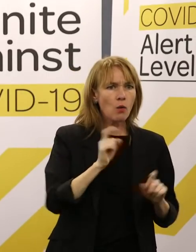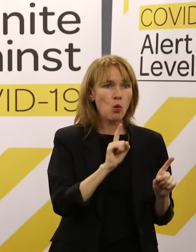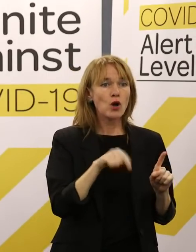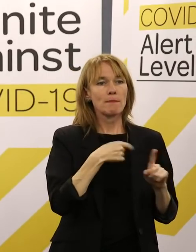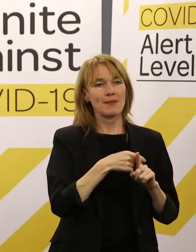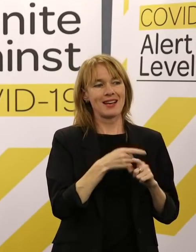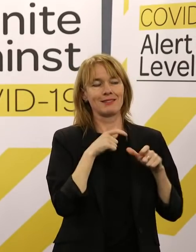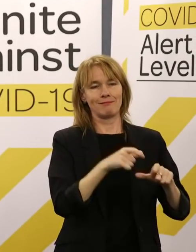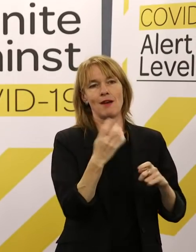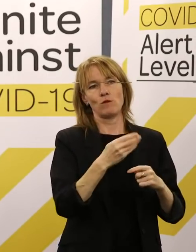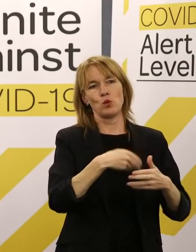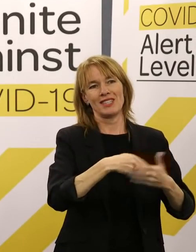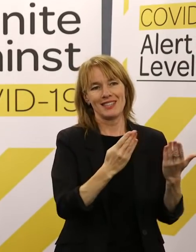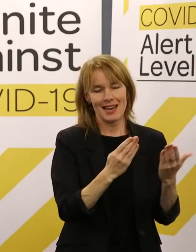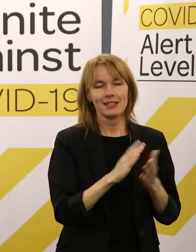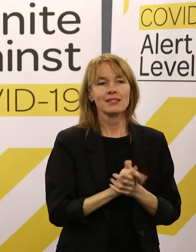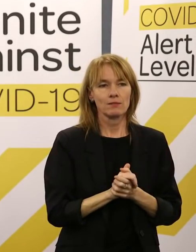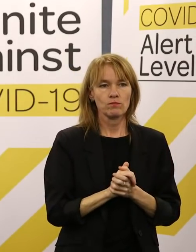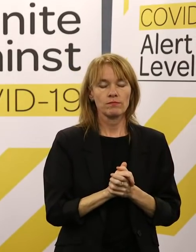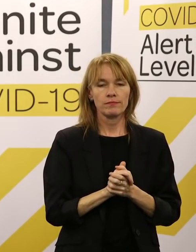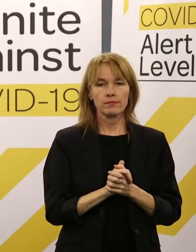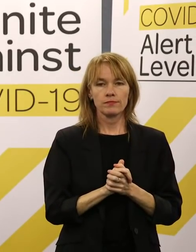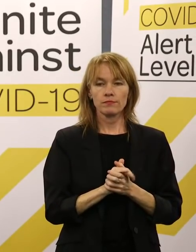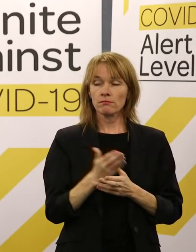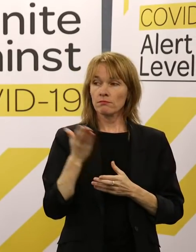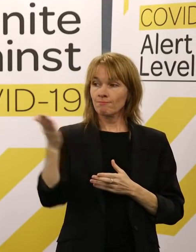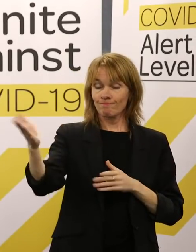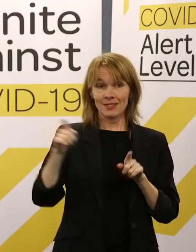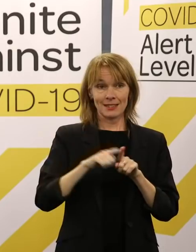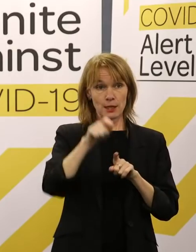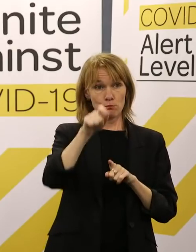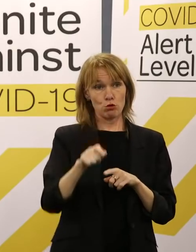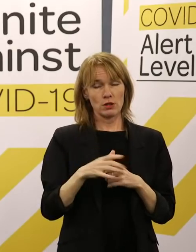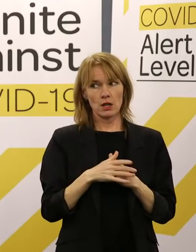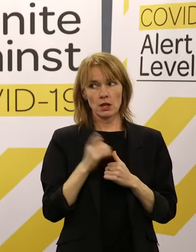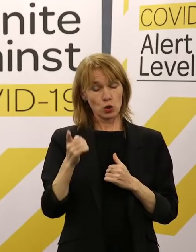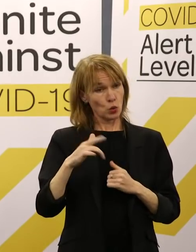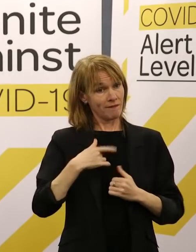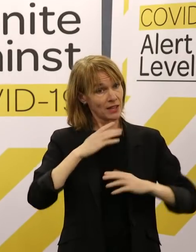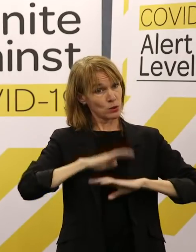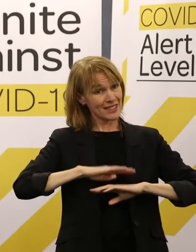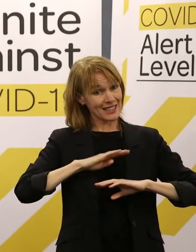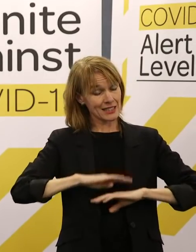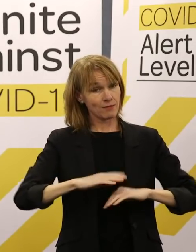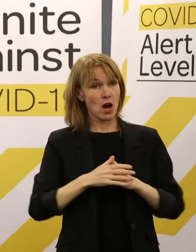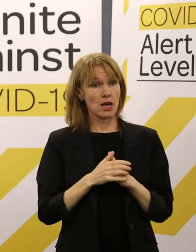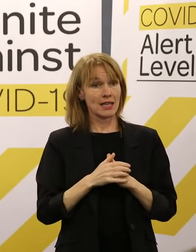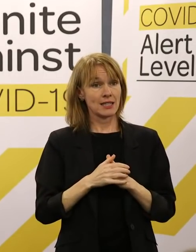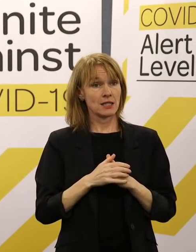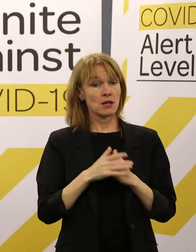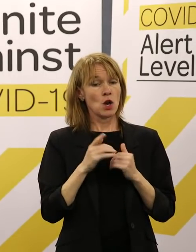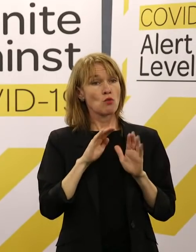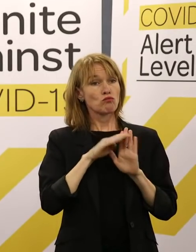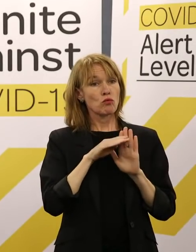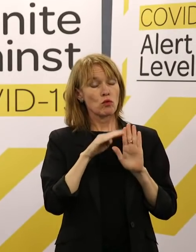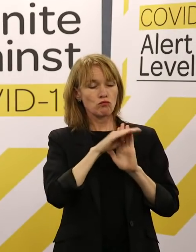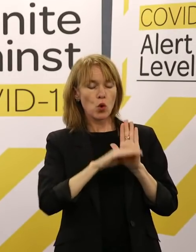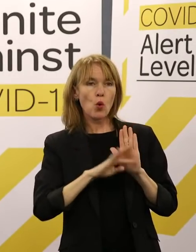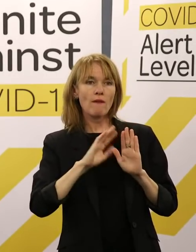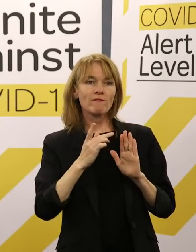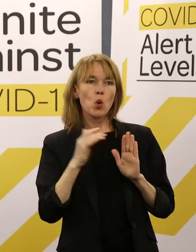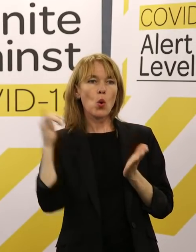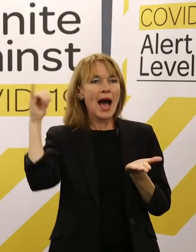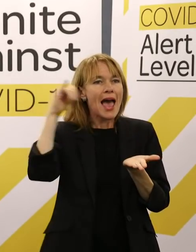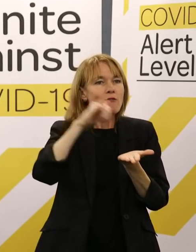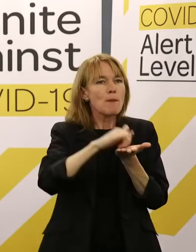isolation period. Are you confident in the current processes in place for New Zealand flight crews returning from overseas